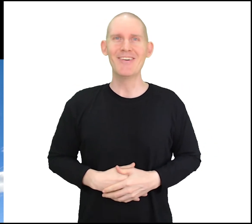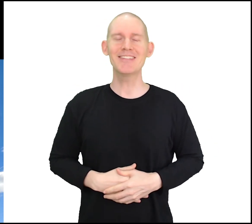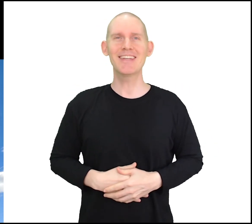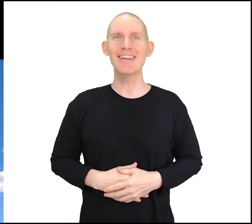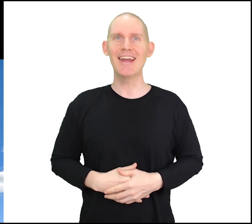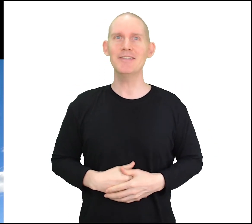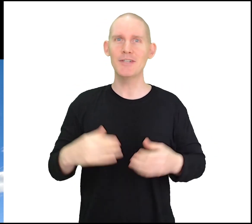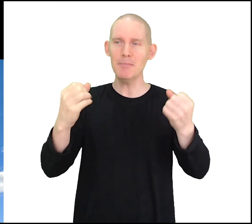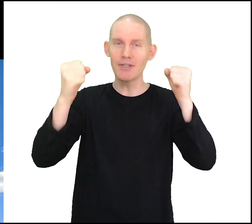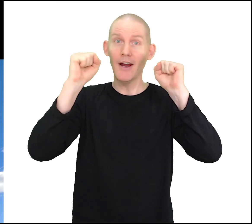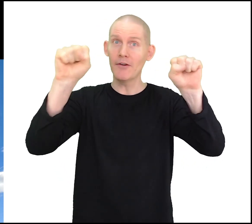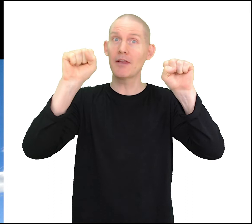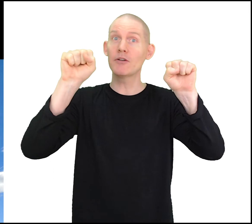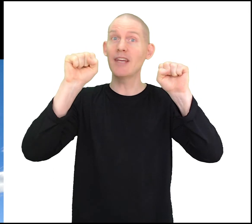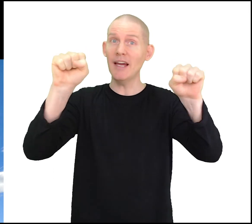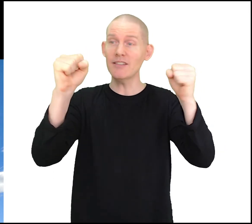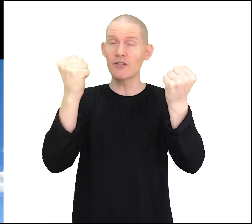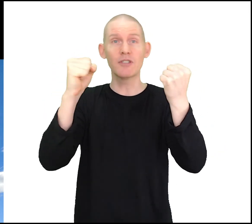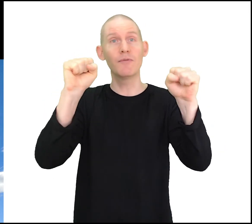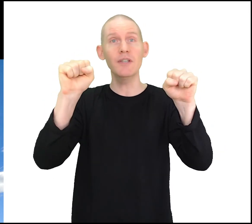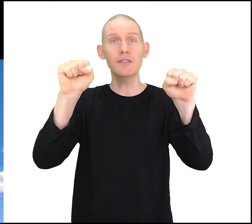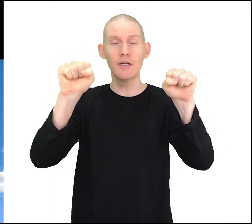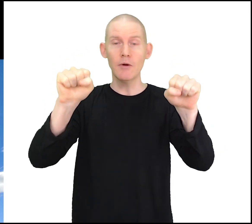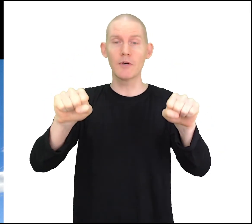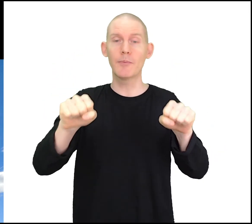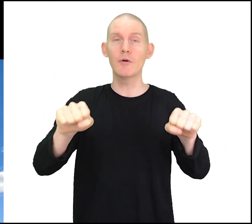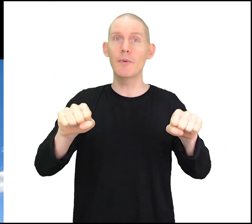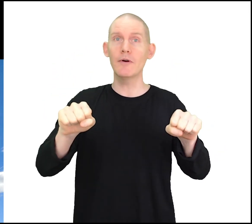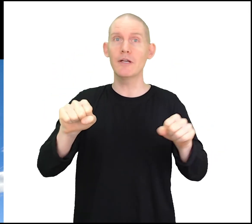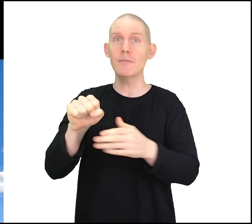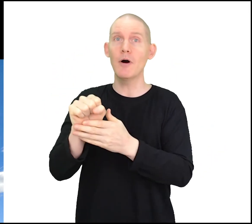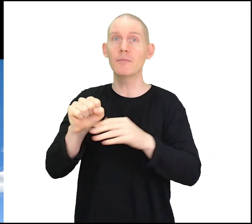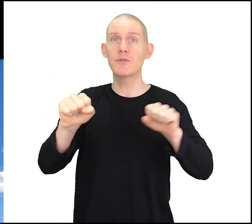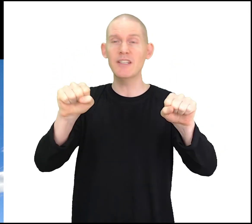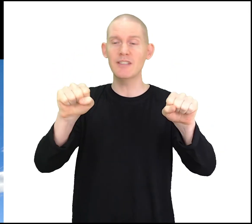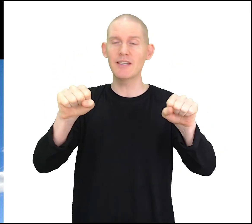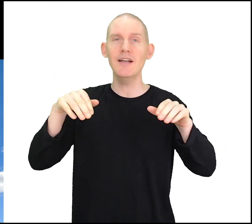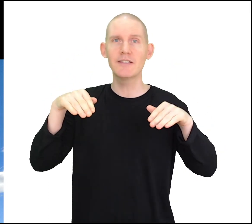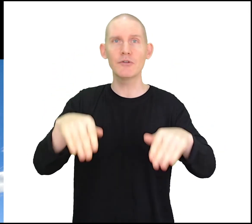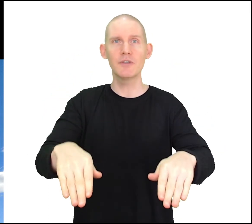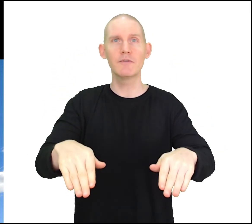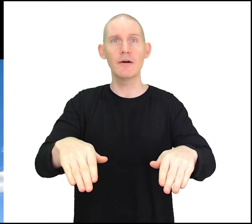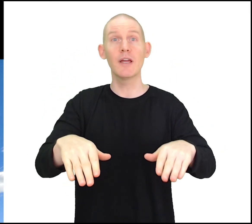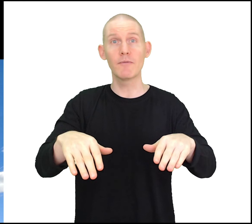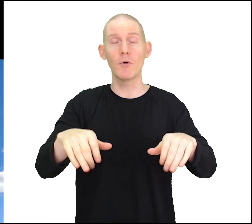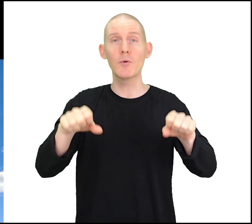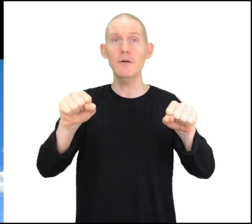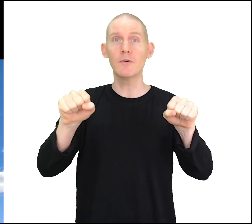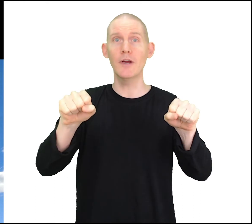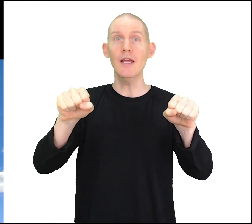again, the hand shapes are the letters S. They're just fists. We're going to put them about here, palms facing, kind of tilted down and forward, right? Now we're